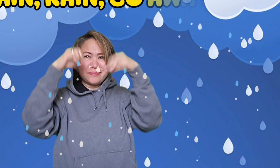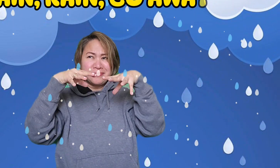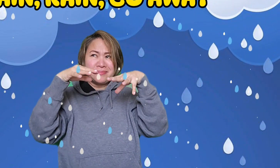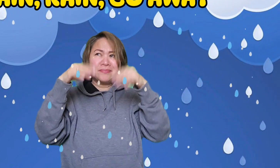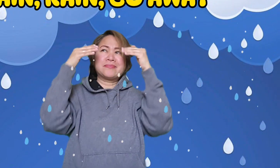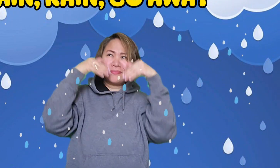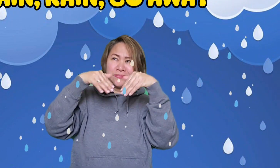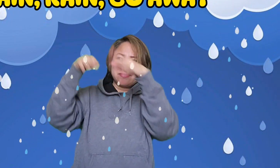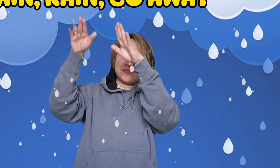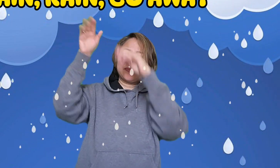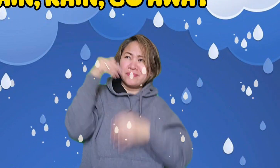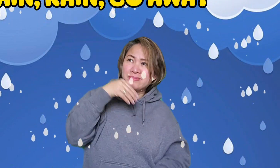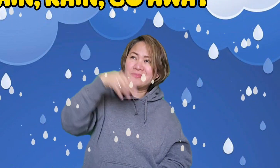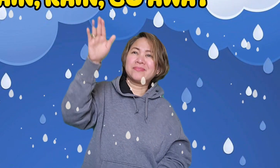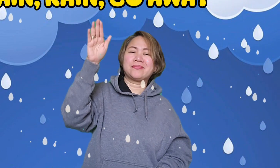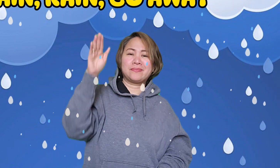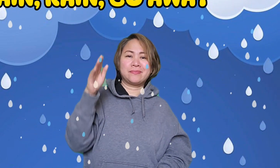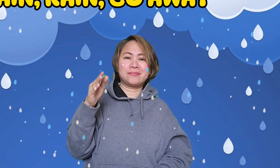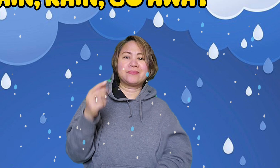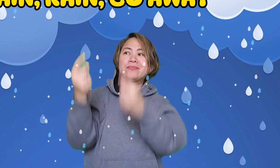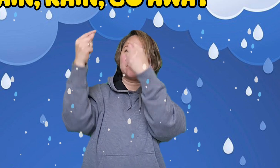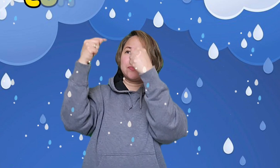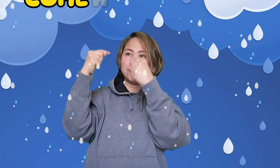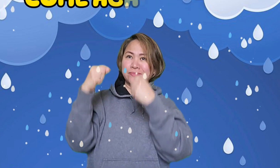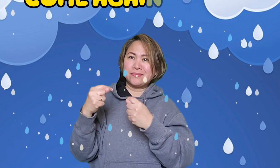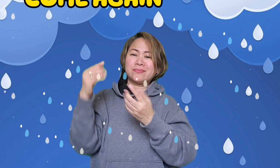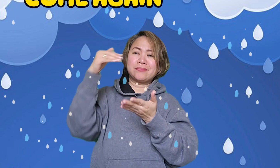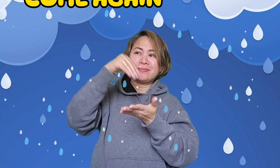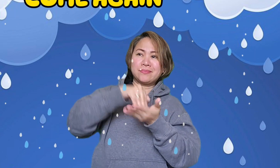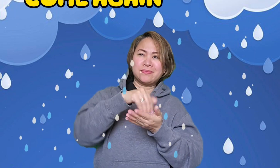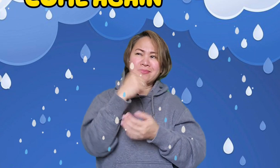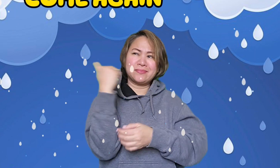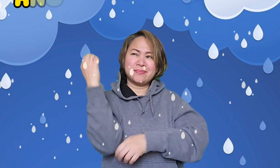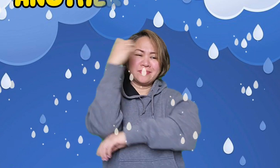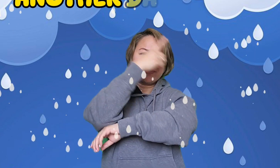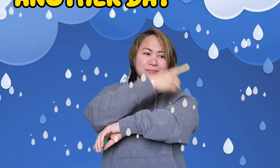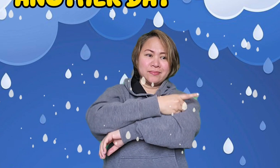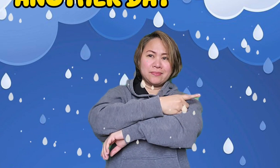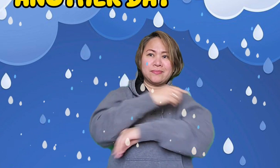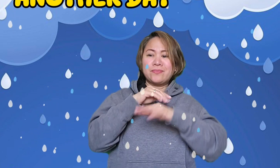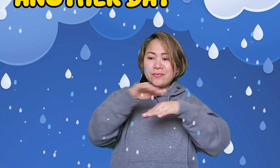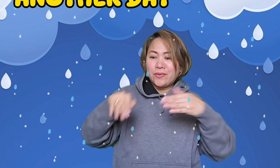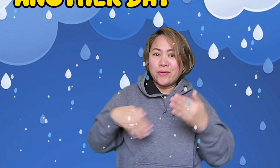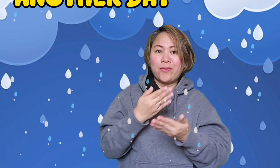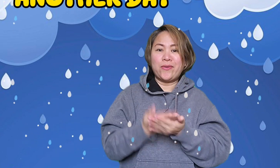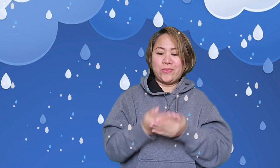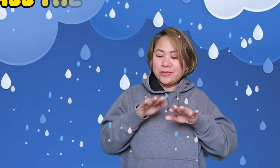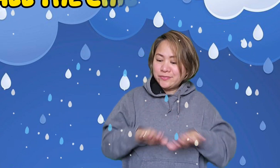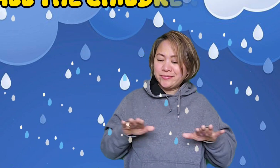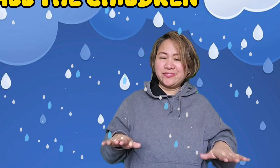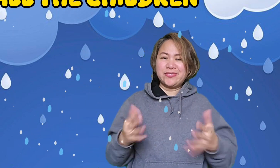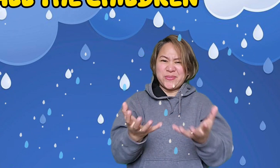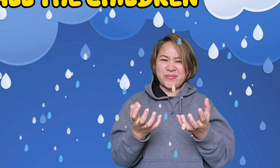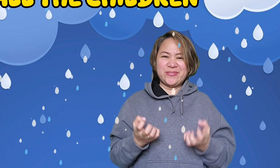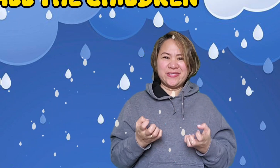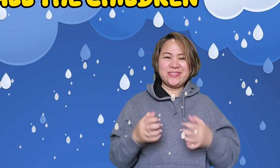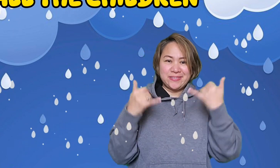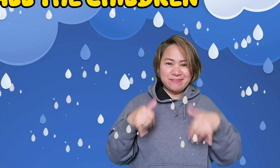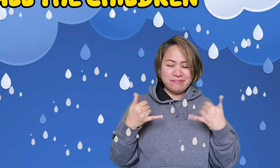away rain rain go away come again another day all the children want